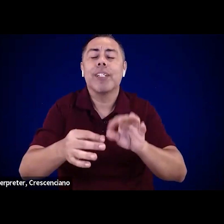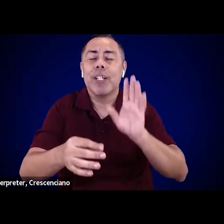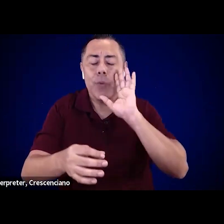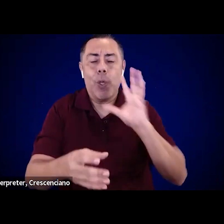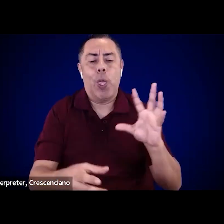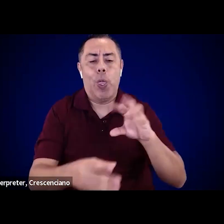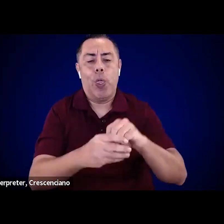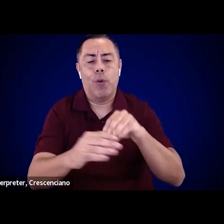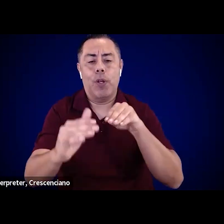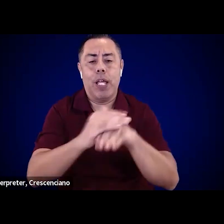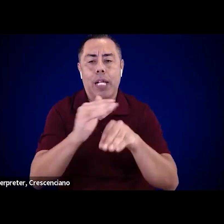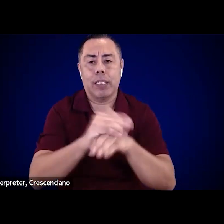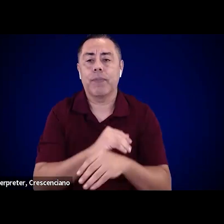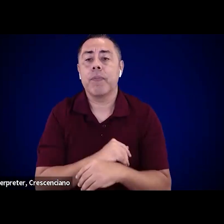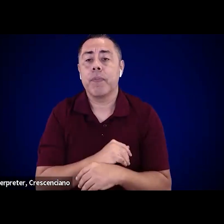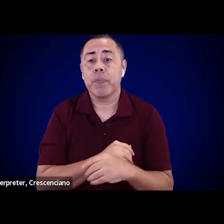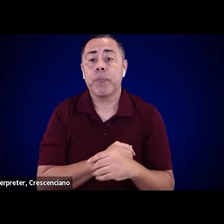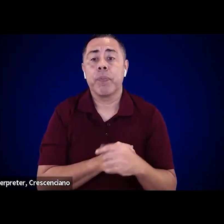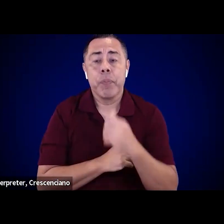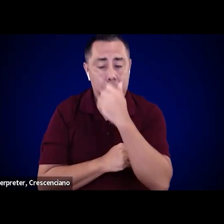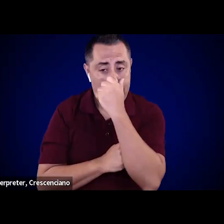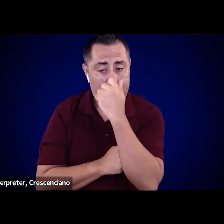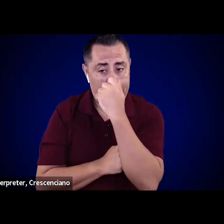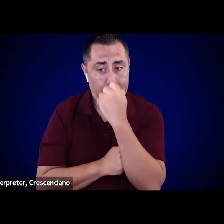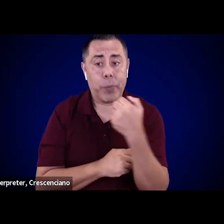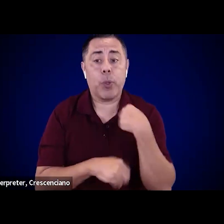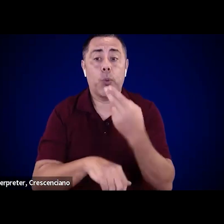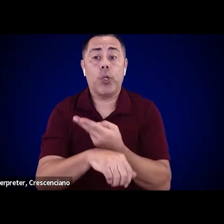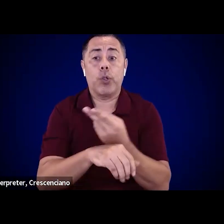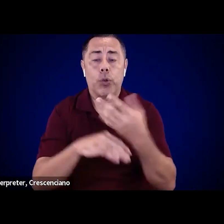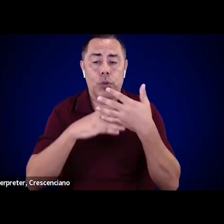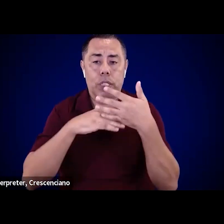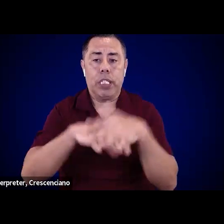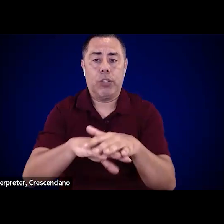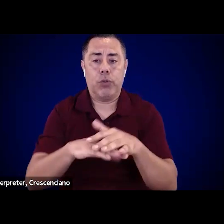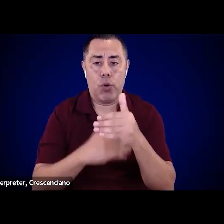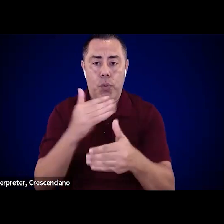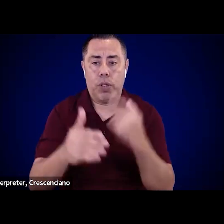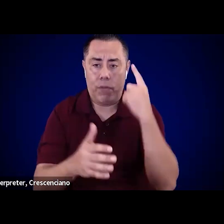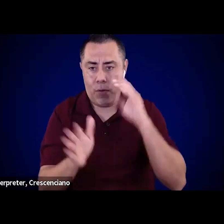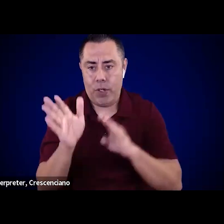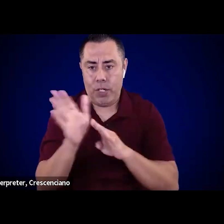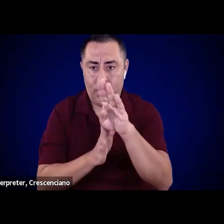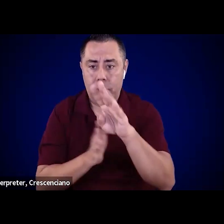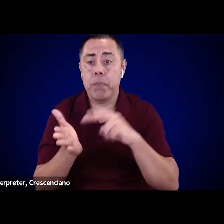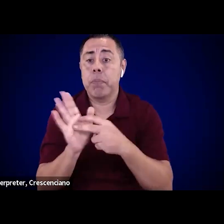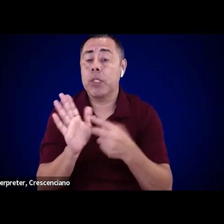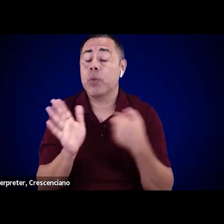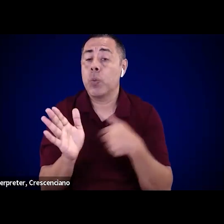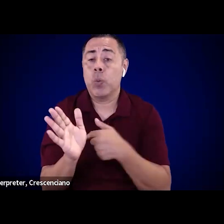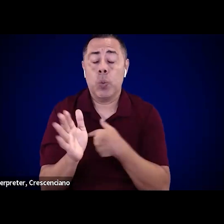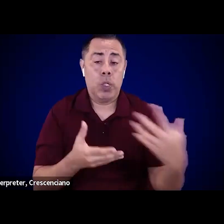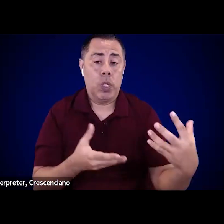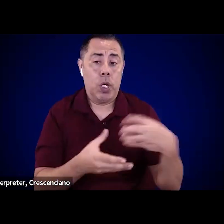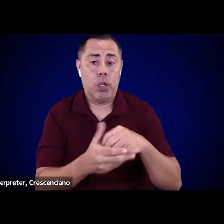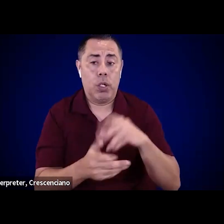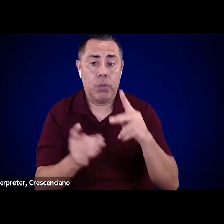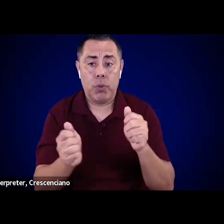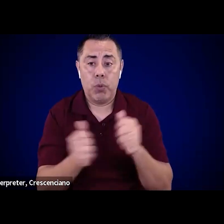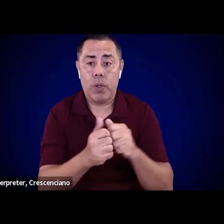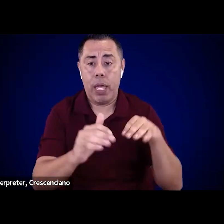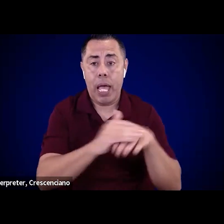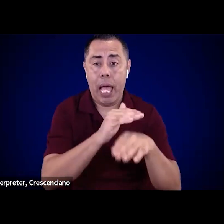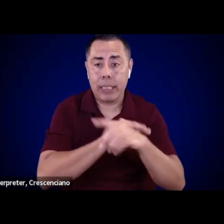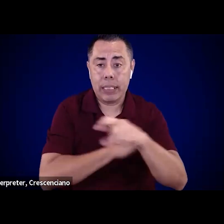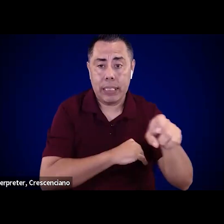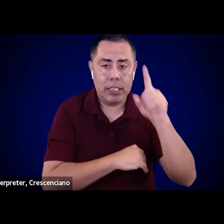process, meaning we included representatives from the access and functional needs community, making sure that they have a voice in the